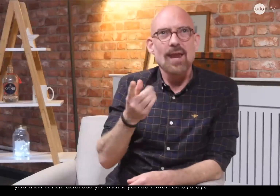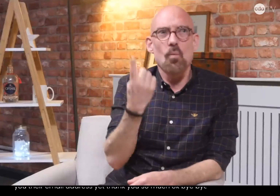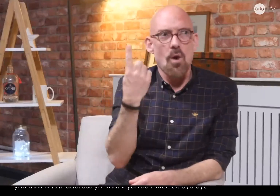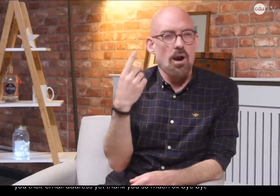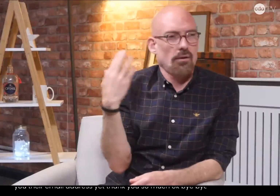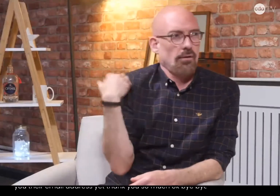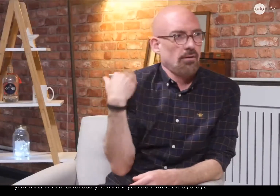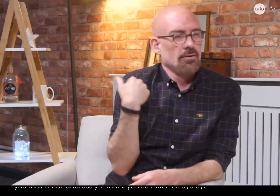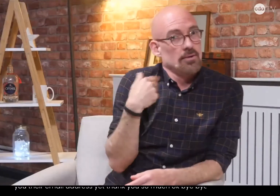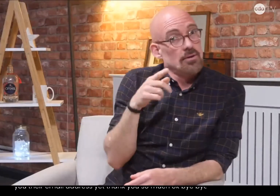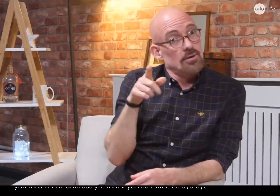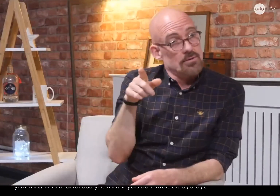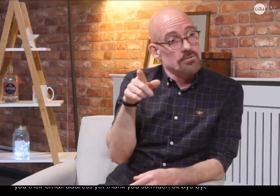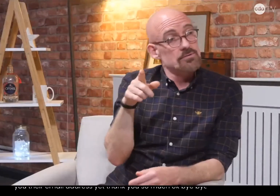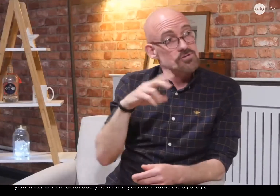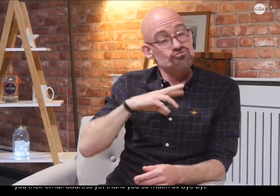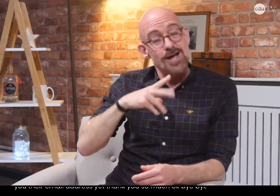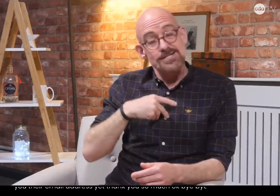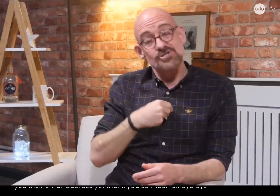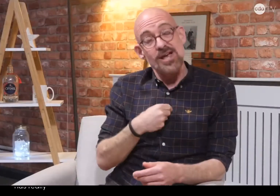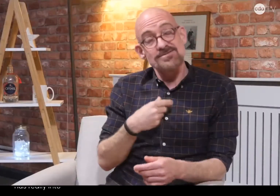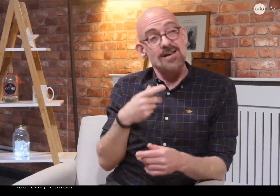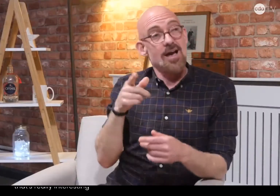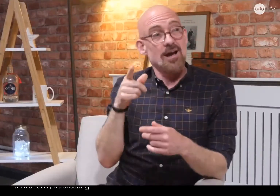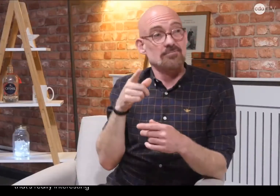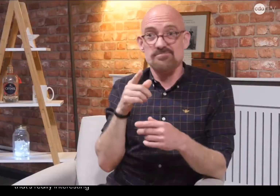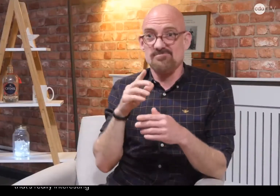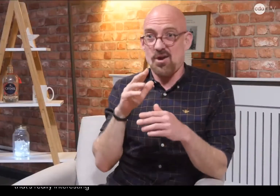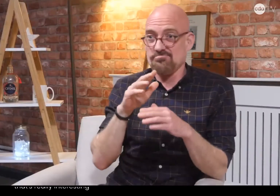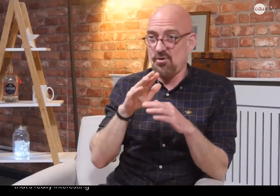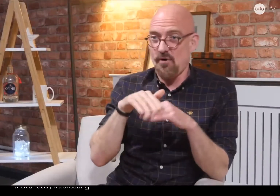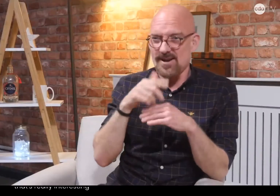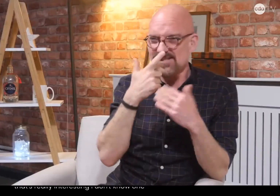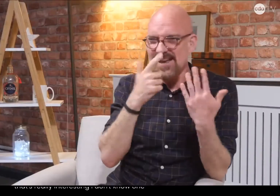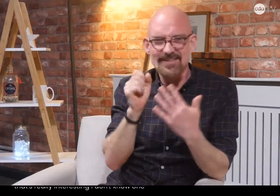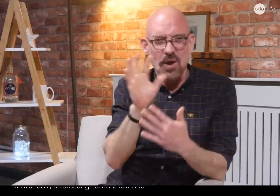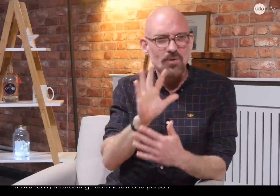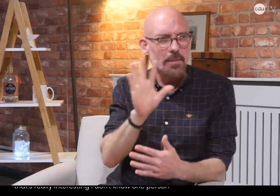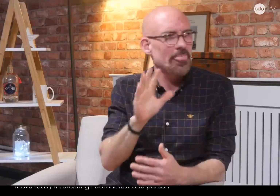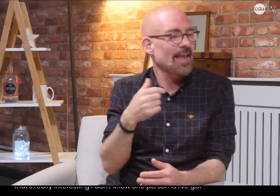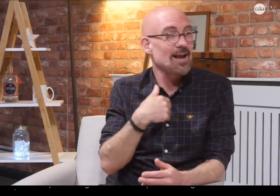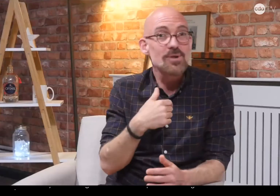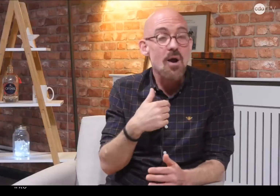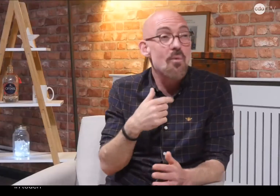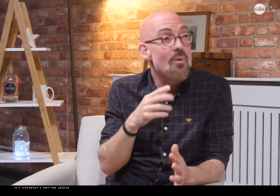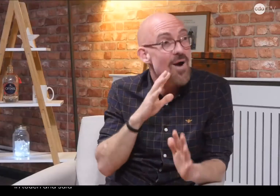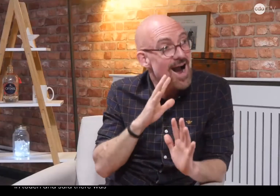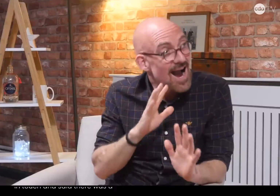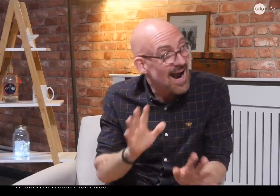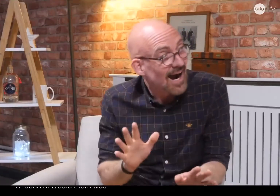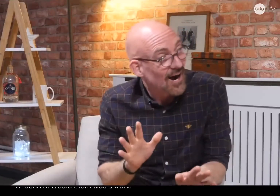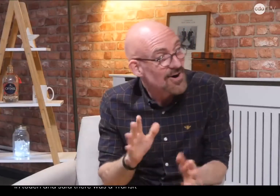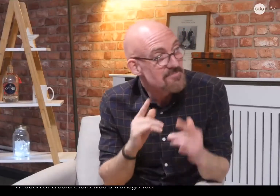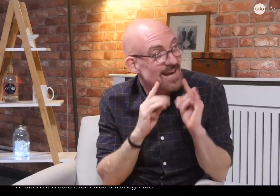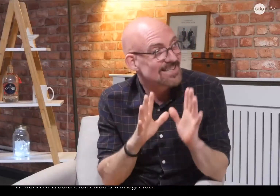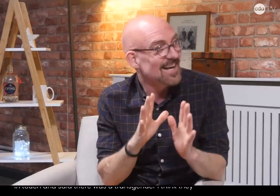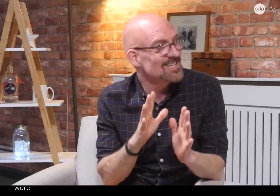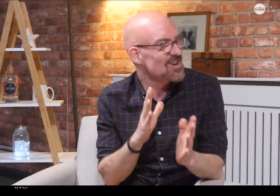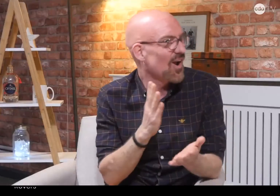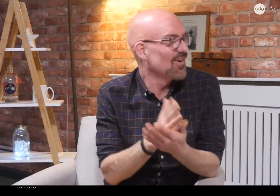Wow, that was really interesting. I don't know, one person who sort of got in touch and said they were sort of transgender. I think they were over 70 or something. I was really